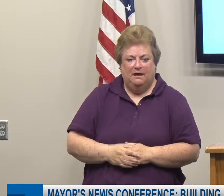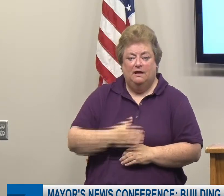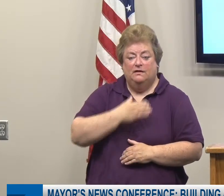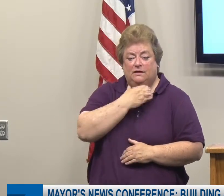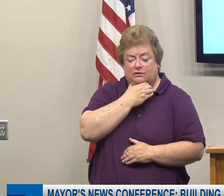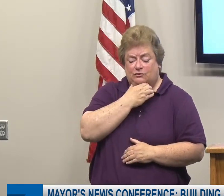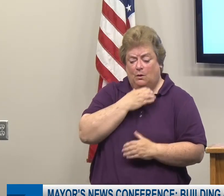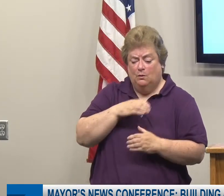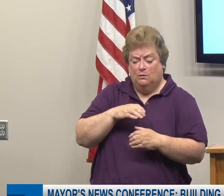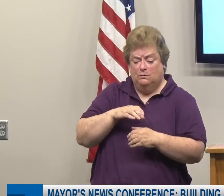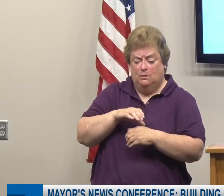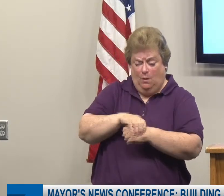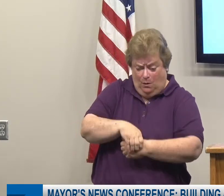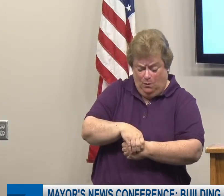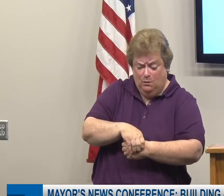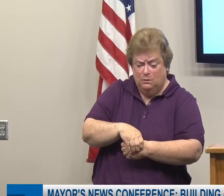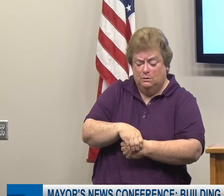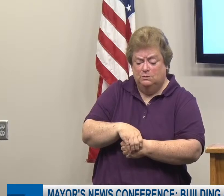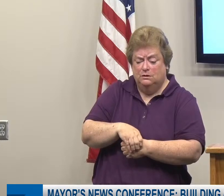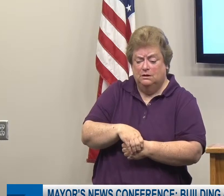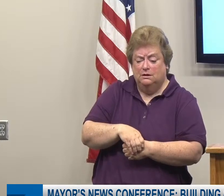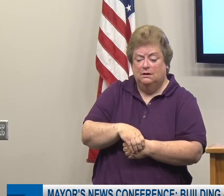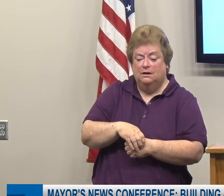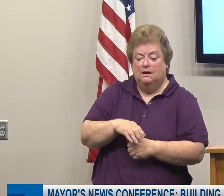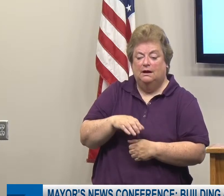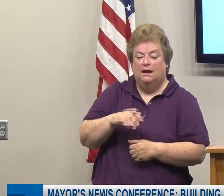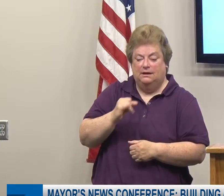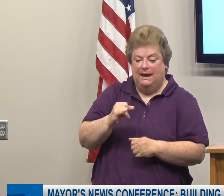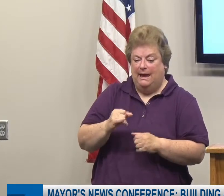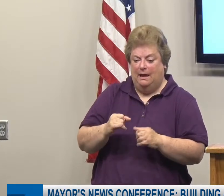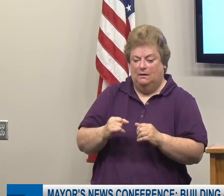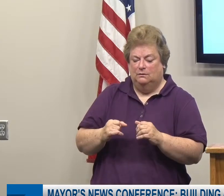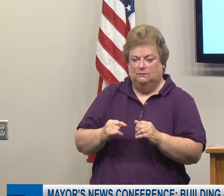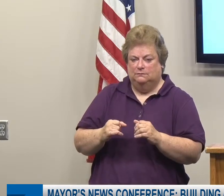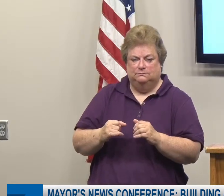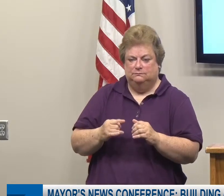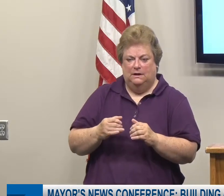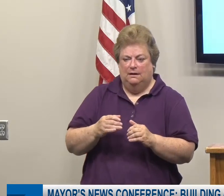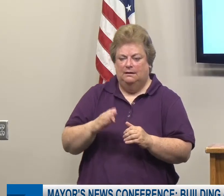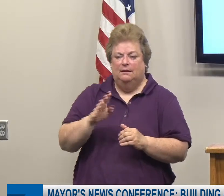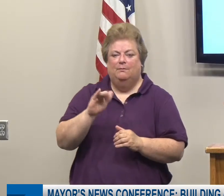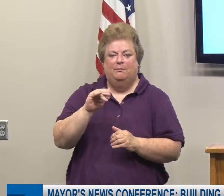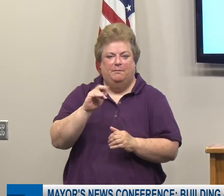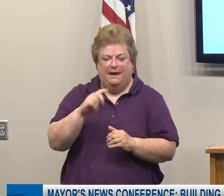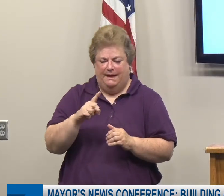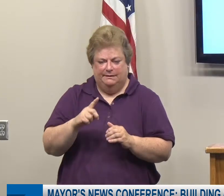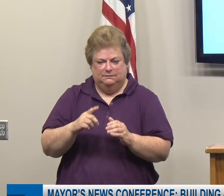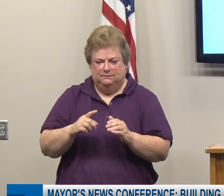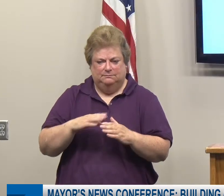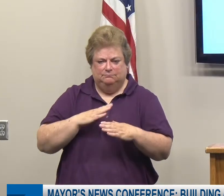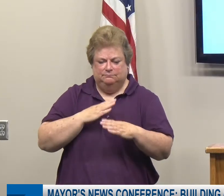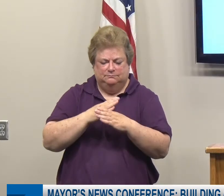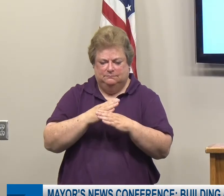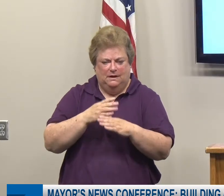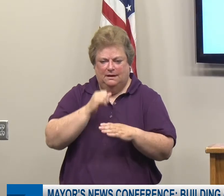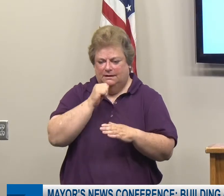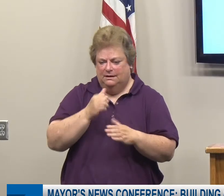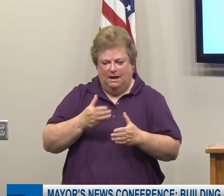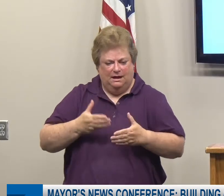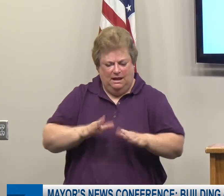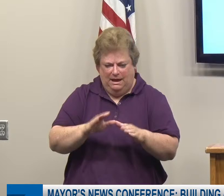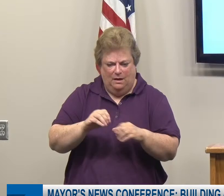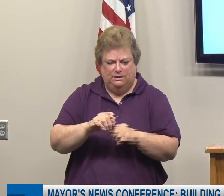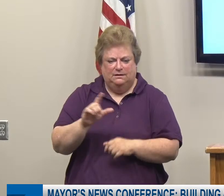and strangleholds, by their definition, have been banned and are not an instructed topic of the Lincoln Police Department and haven't